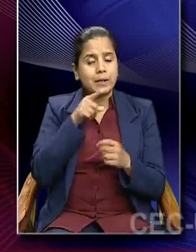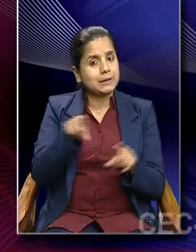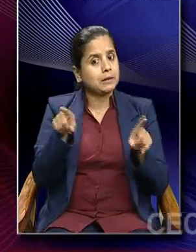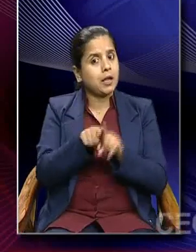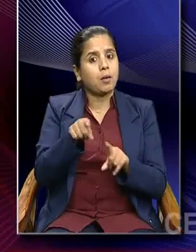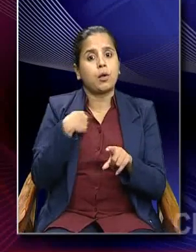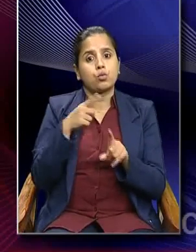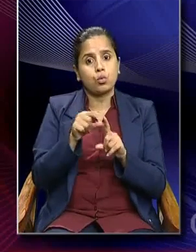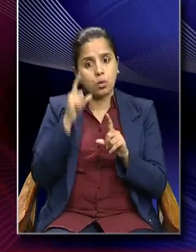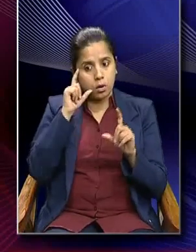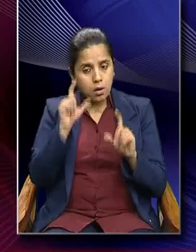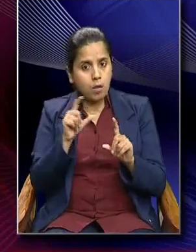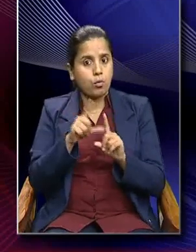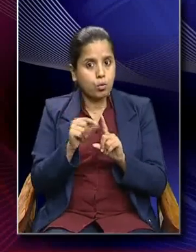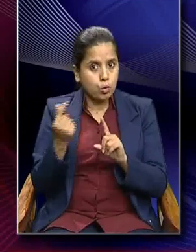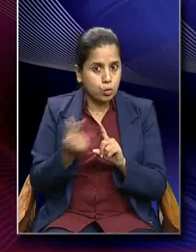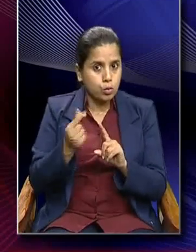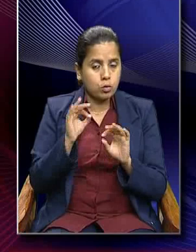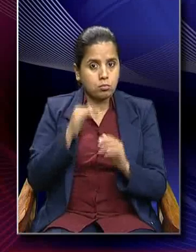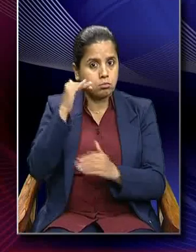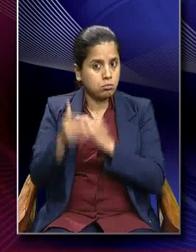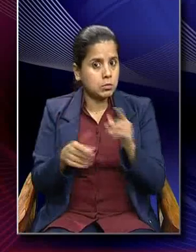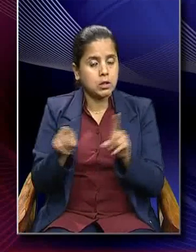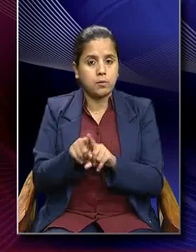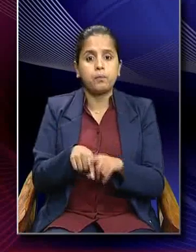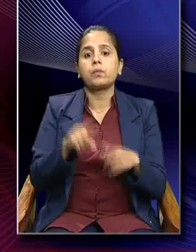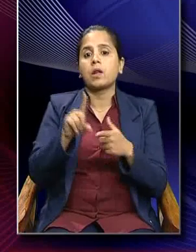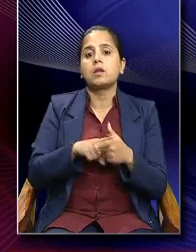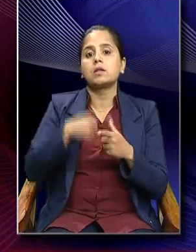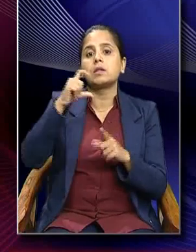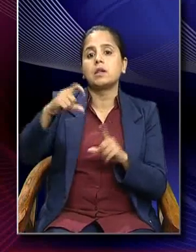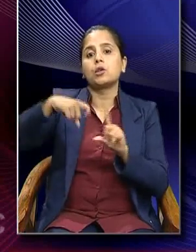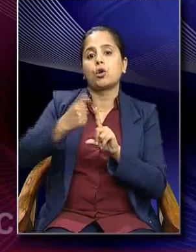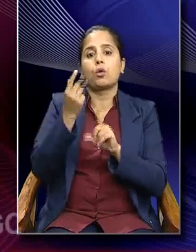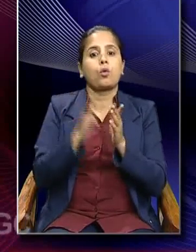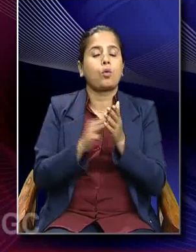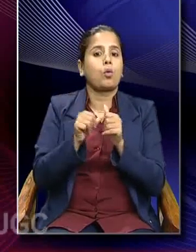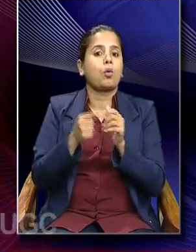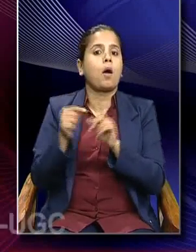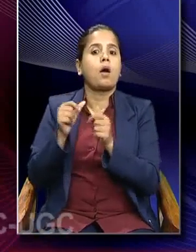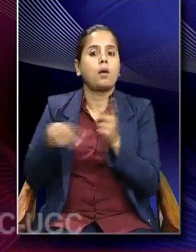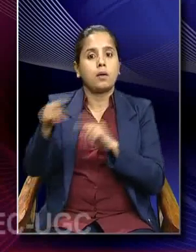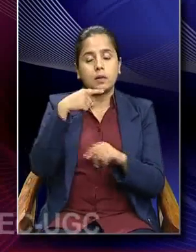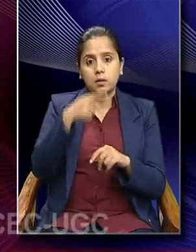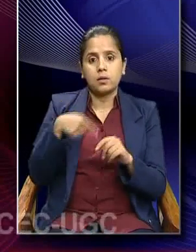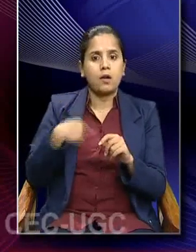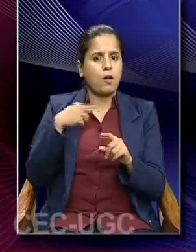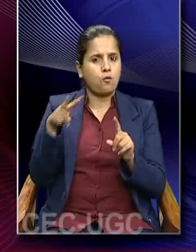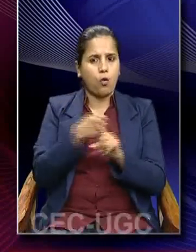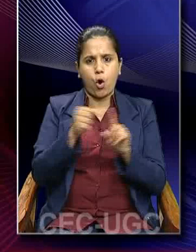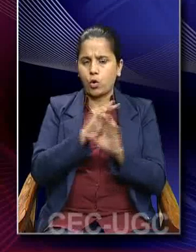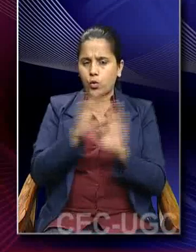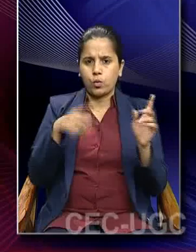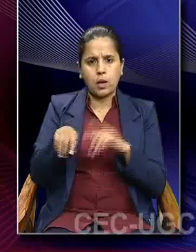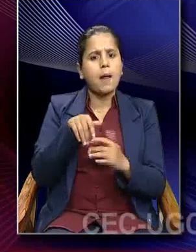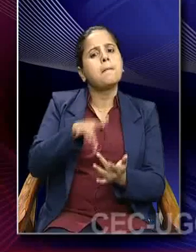act. So if you see the J.C. Kumarappa notion of non-violent economy and Gandhian notion of